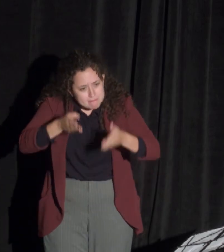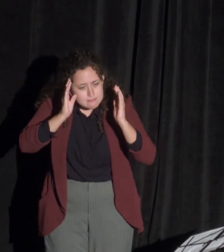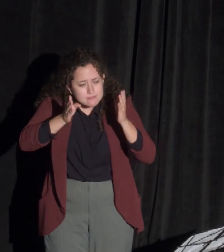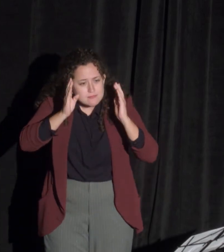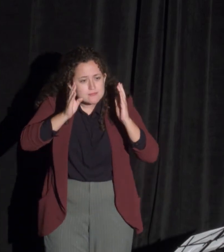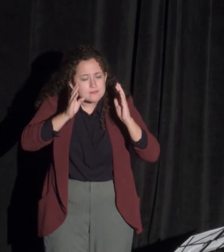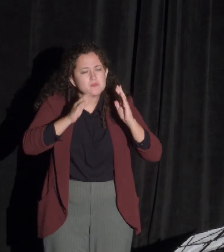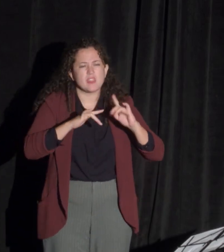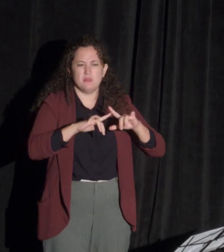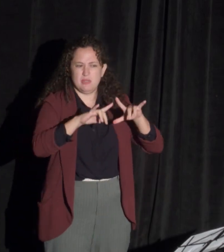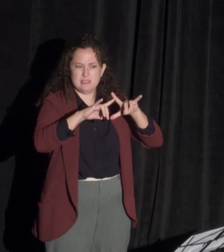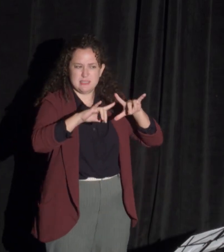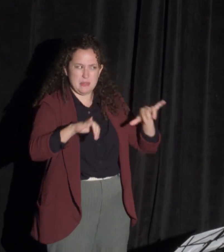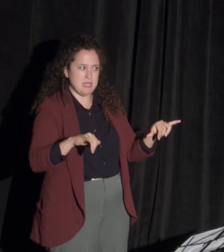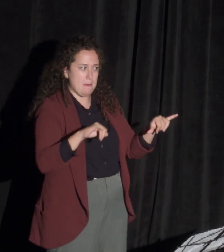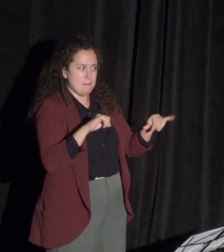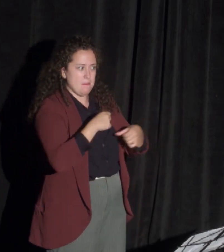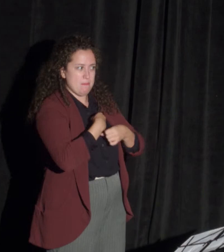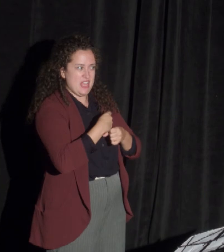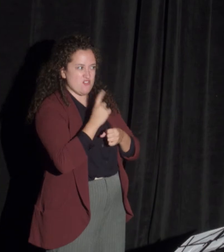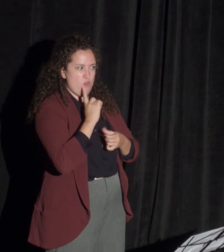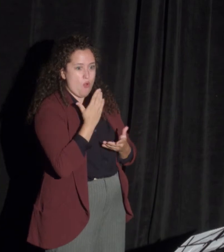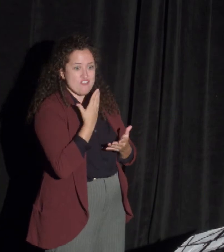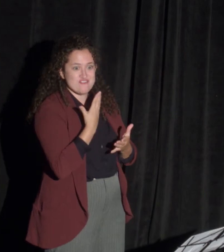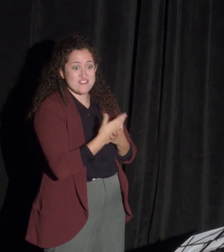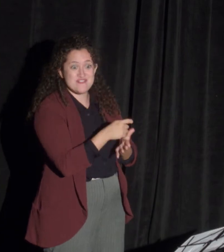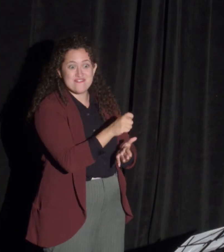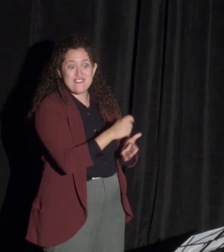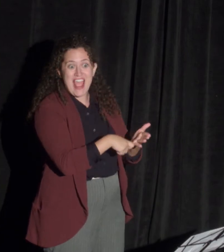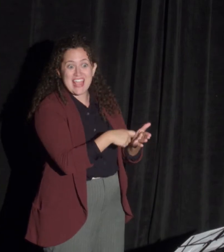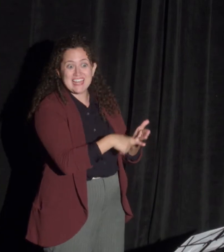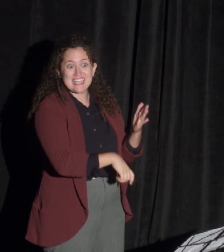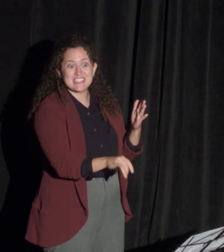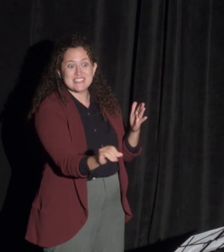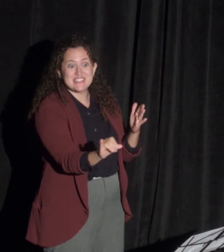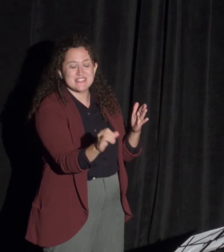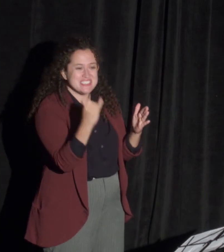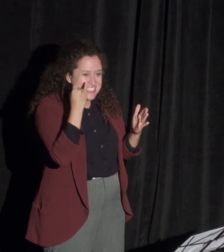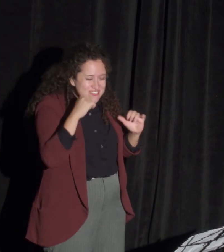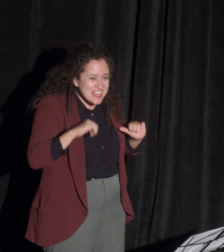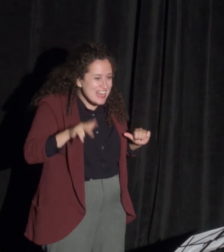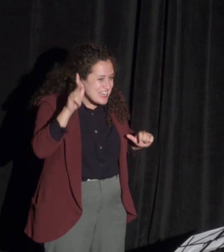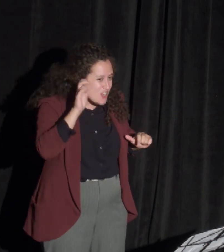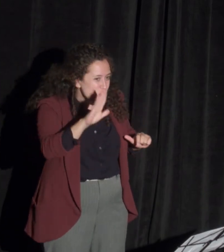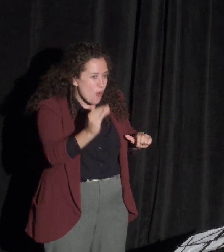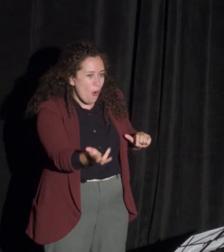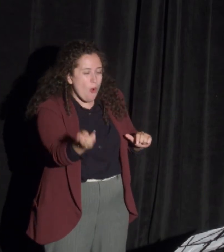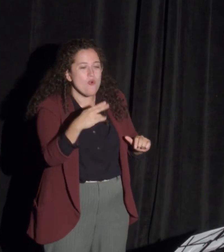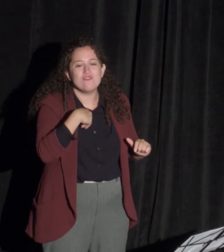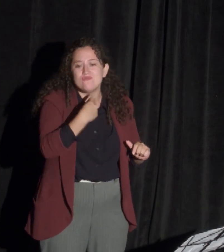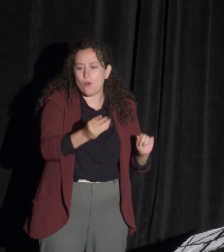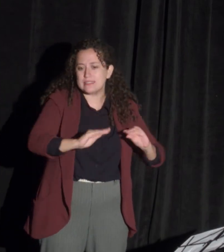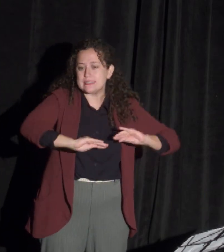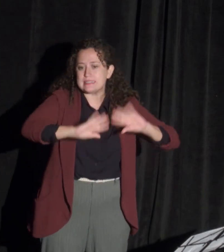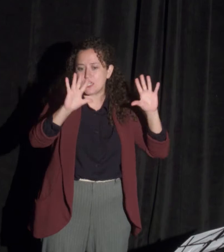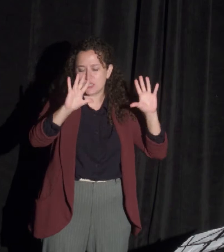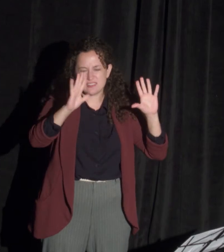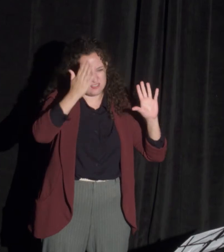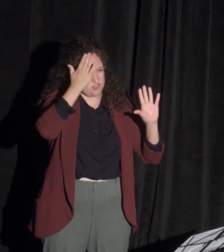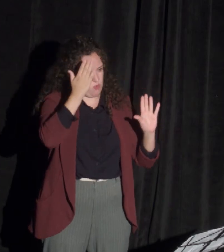that also make for good writing. Right? Like when you can hear your own voice clearly. And you know how when you're stressed and